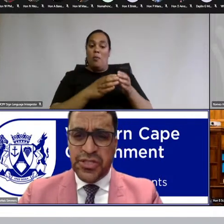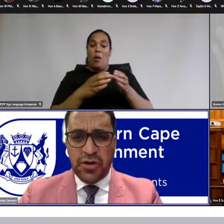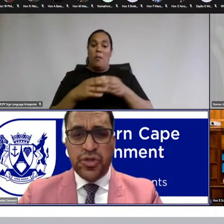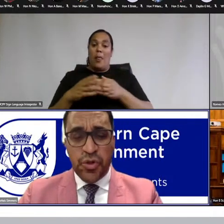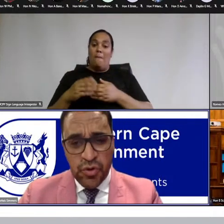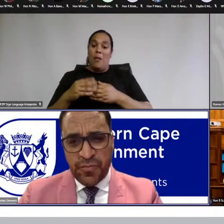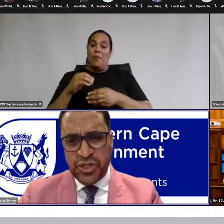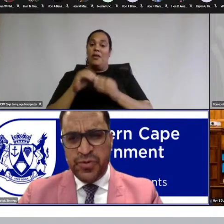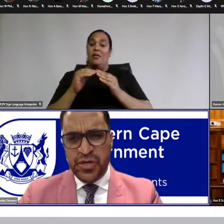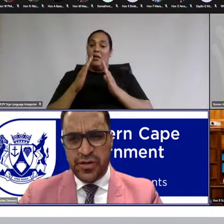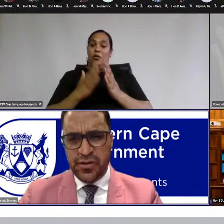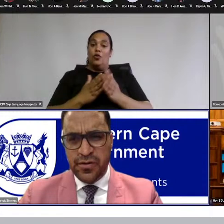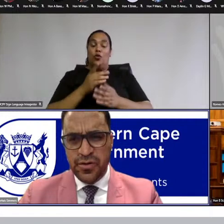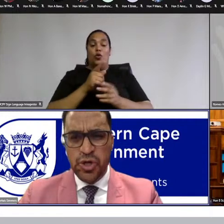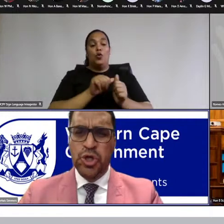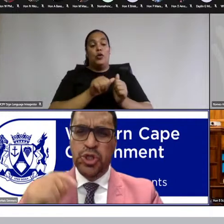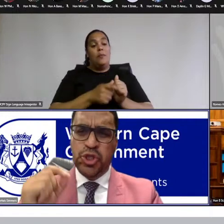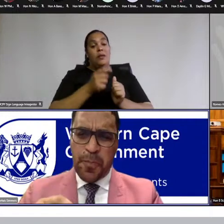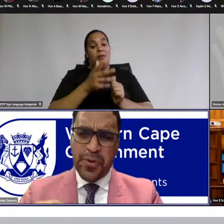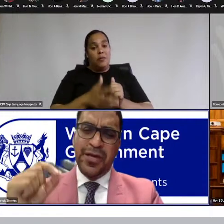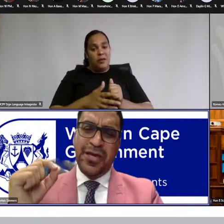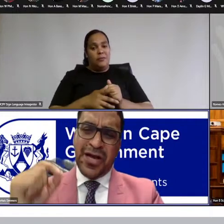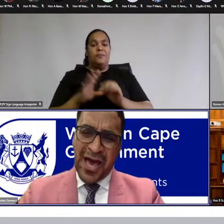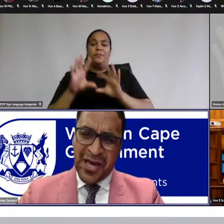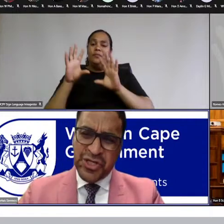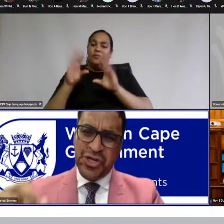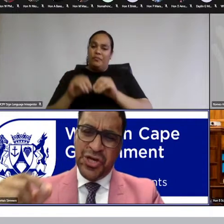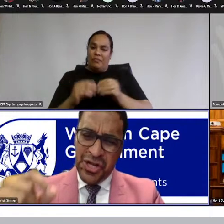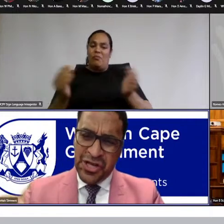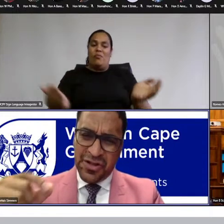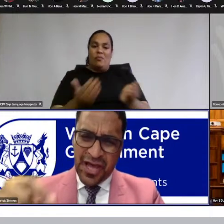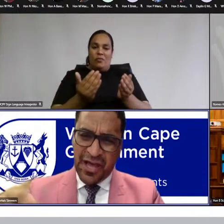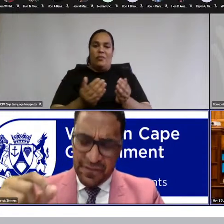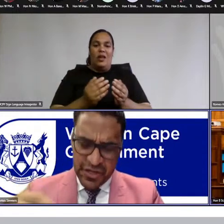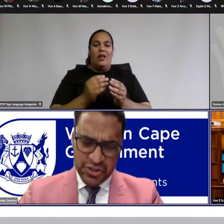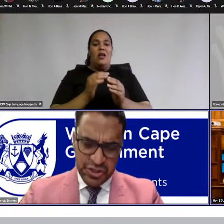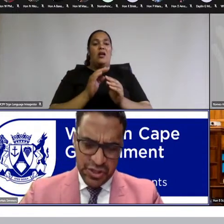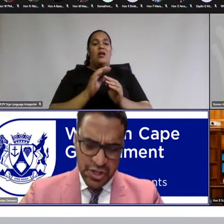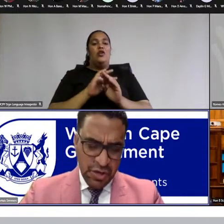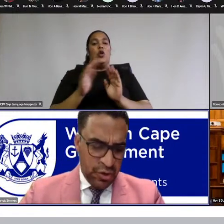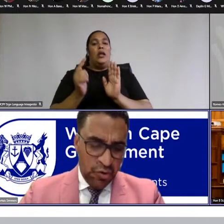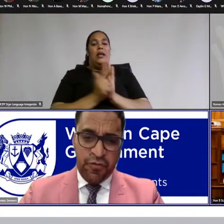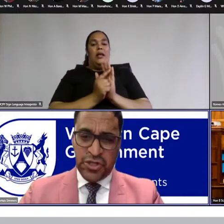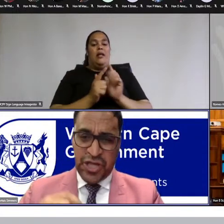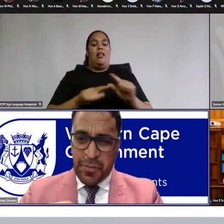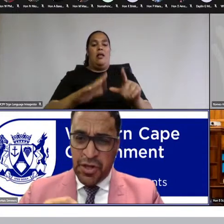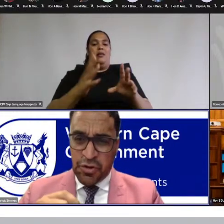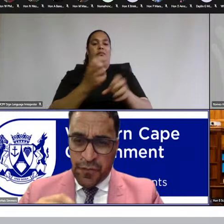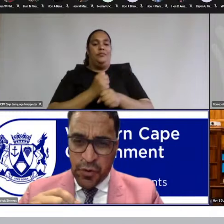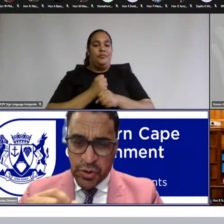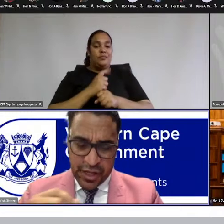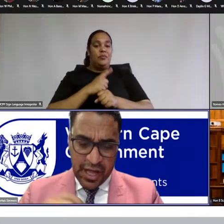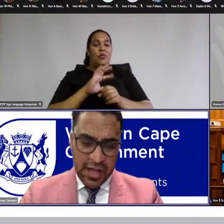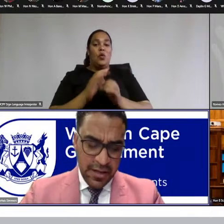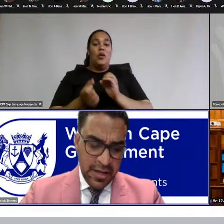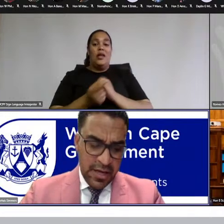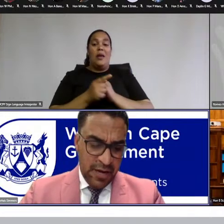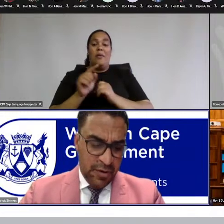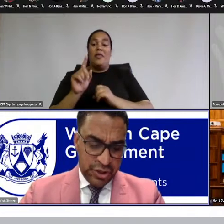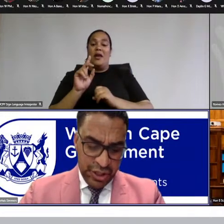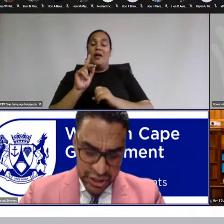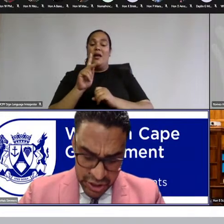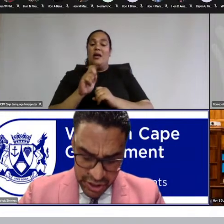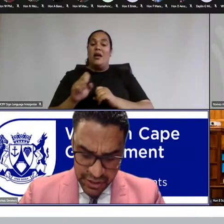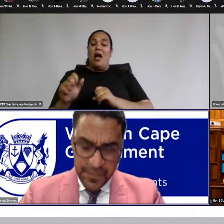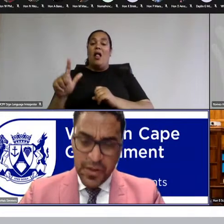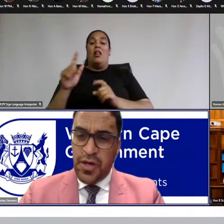in this House, through you, Deputy Speaker, stop encouraging illegal land invasions. Because of what is happening in Knoflokskraal, and